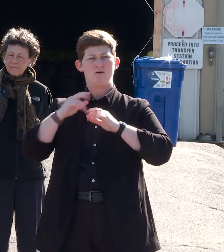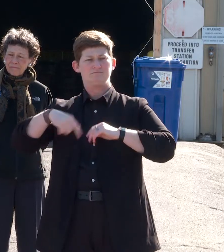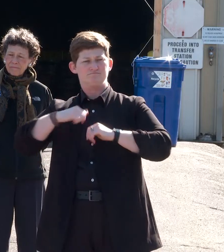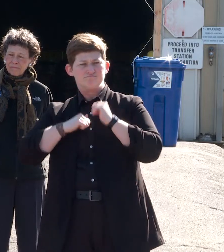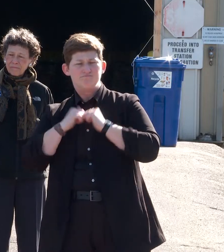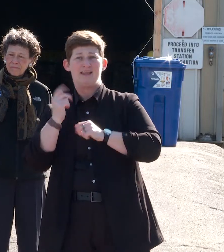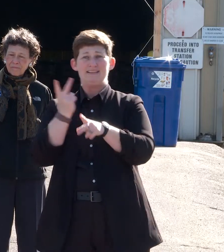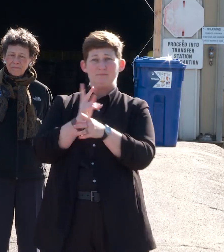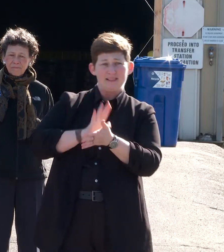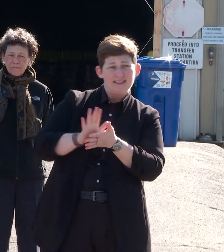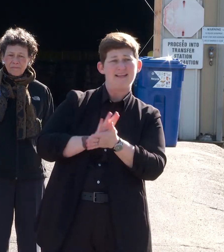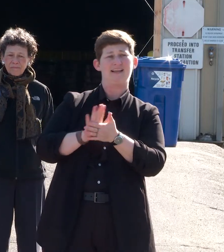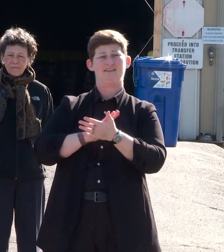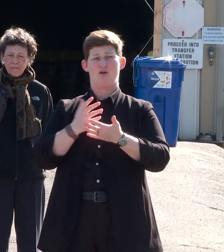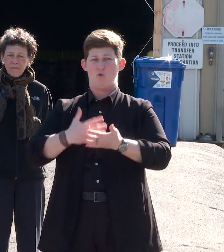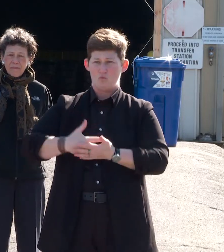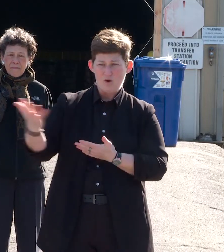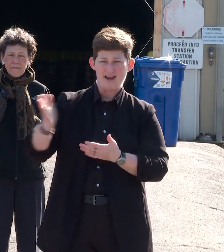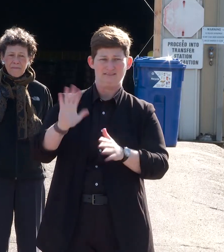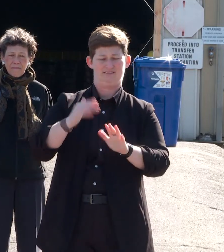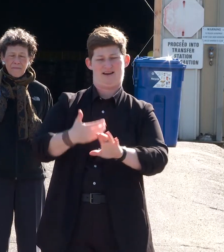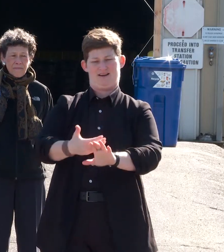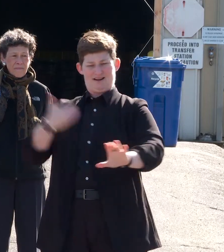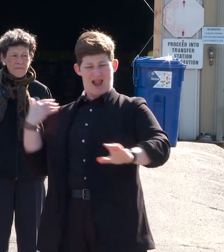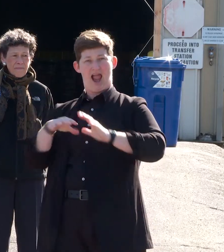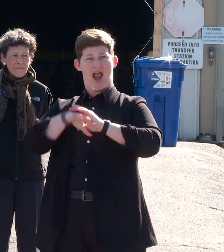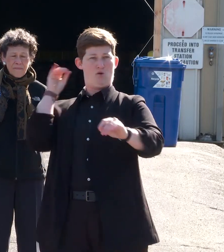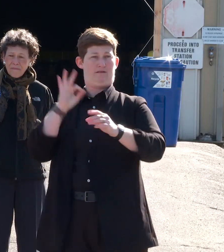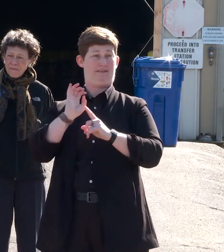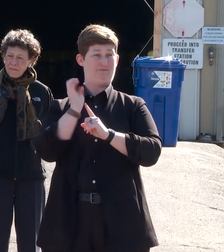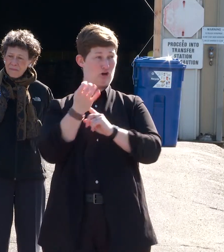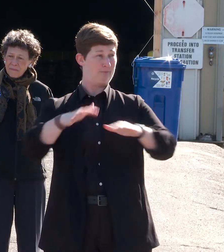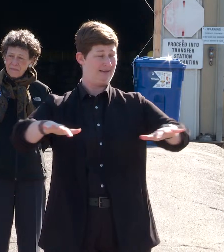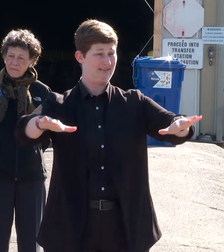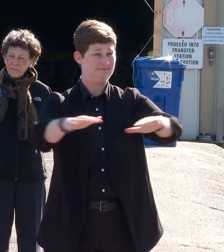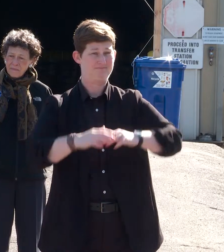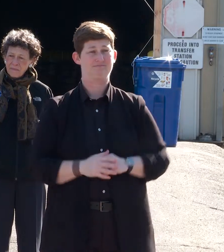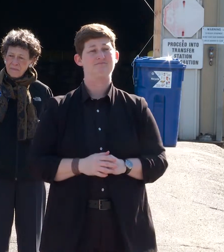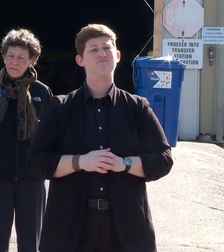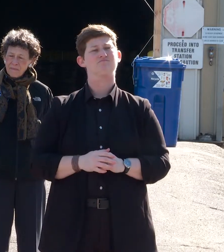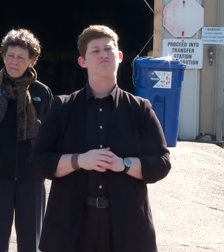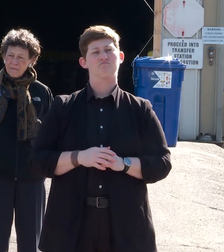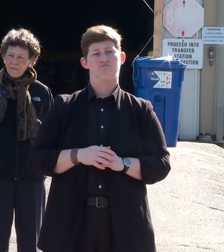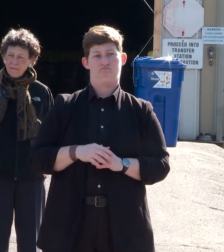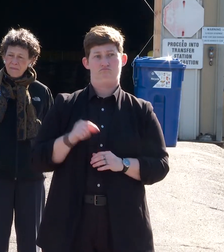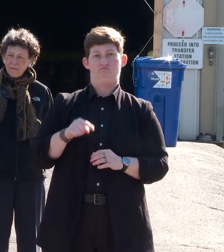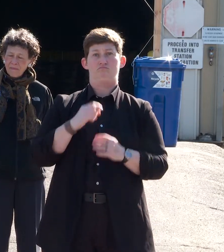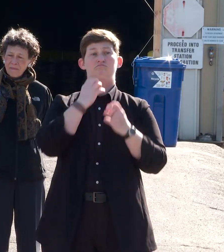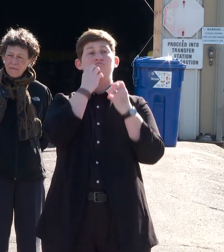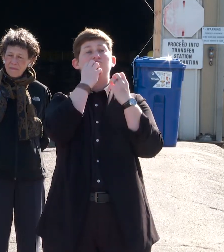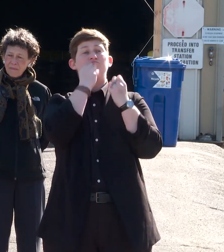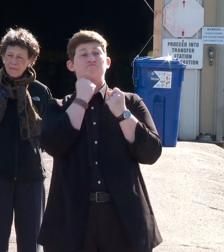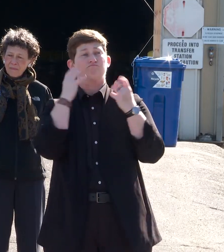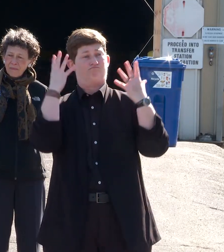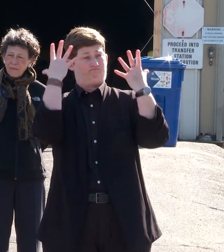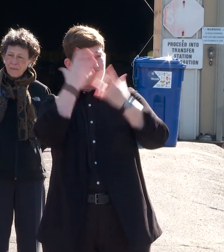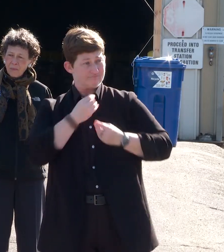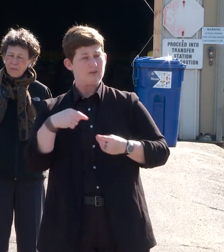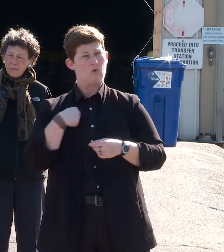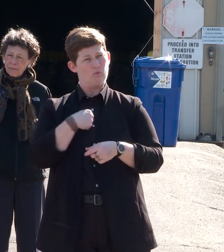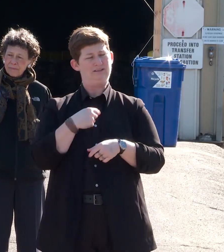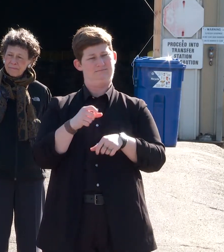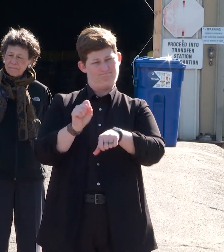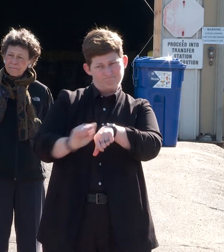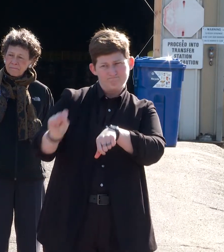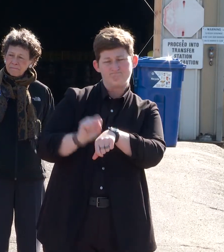and waste out of the environment. To preserve this beauty, we need to continue to be vigilant and take action. Collectively,